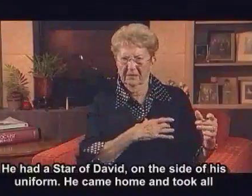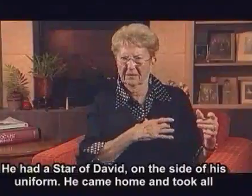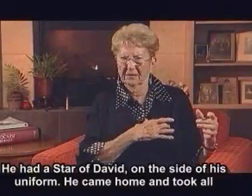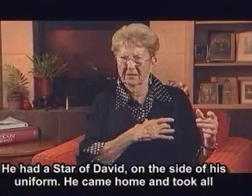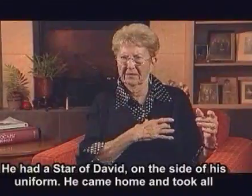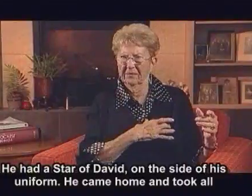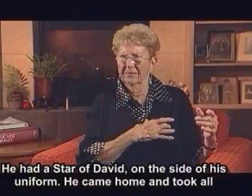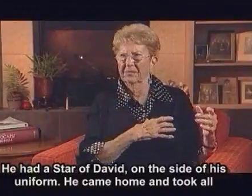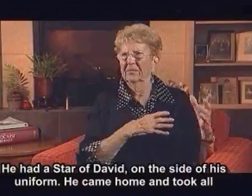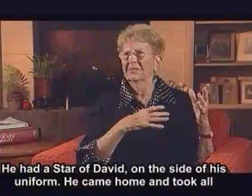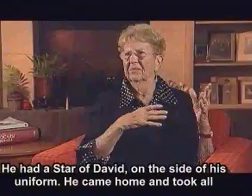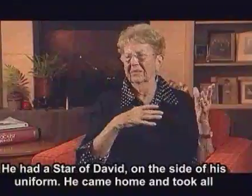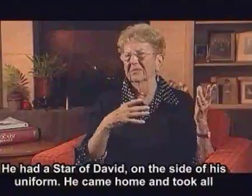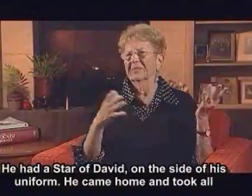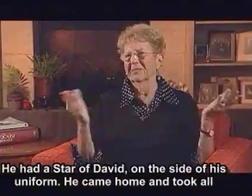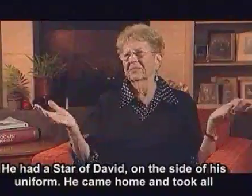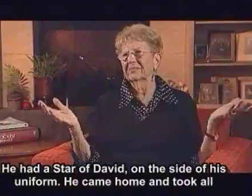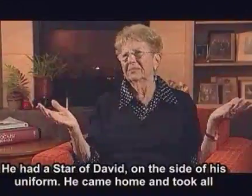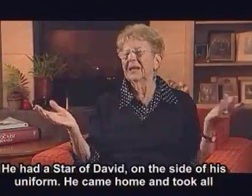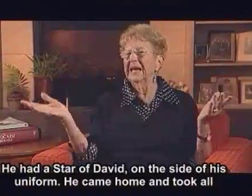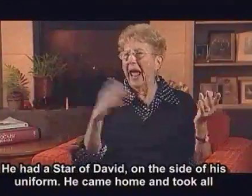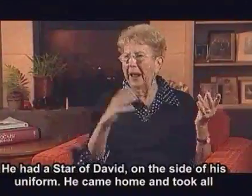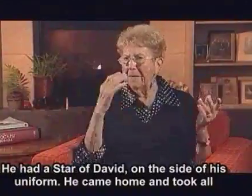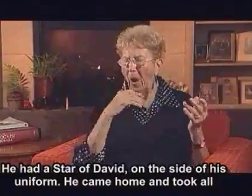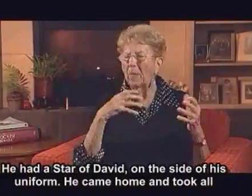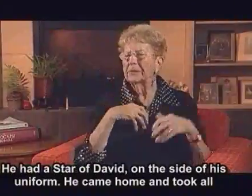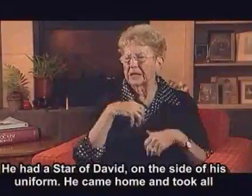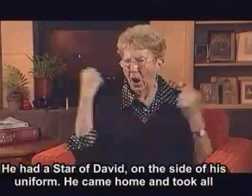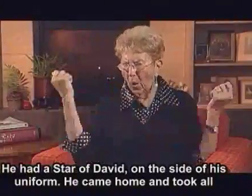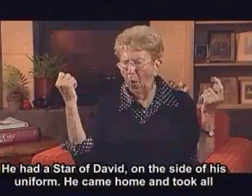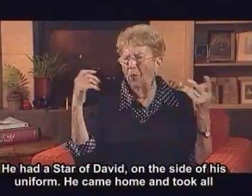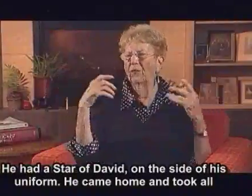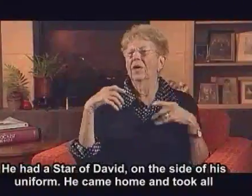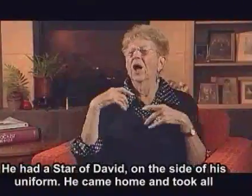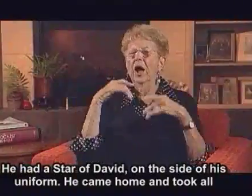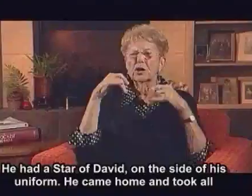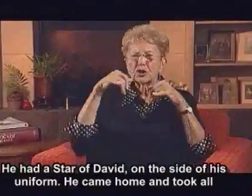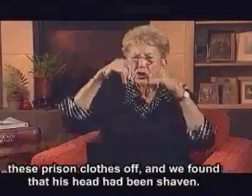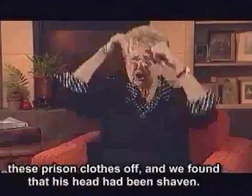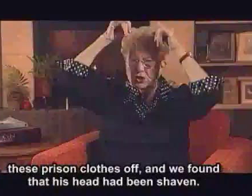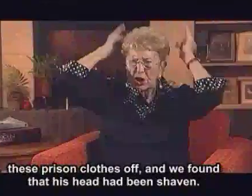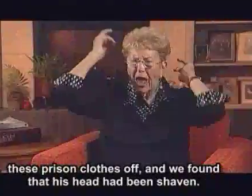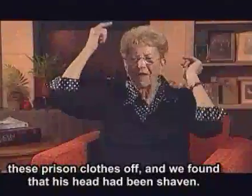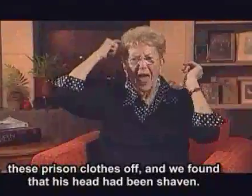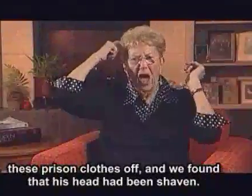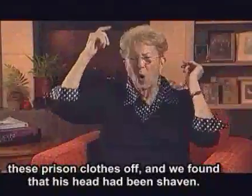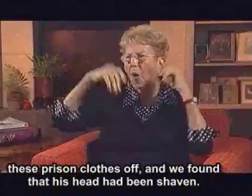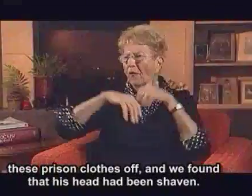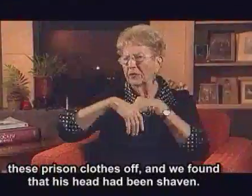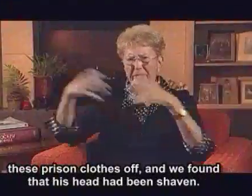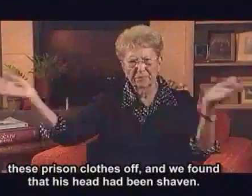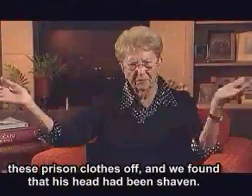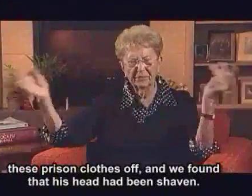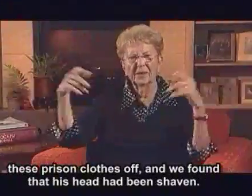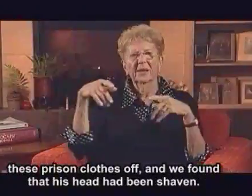He had a Star of David on the side of his uniform. He came home and took all these prison clothes off, and we found that his head had been